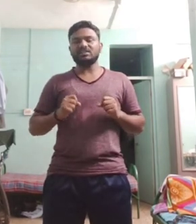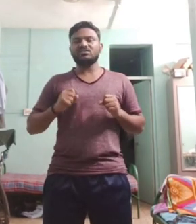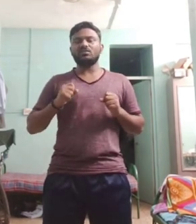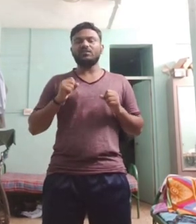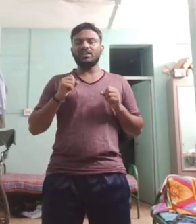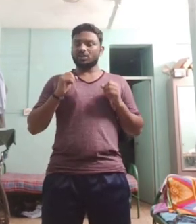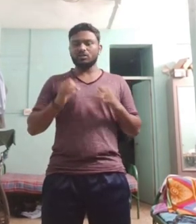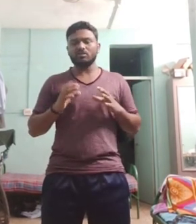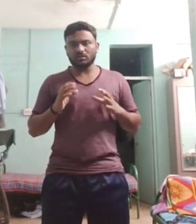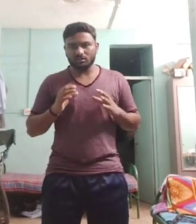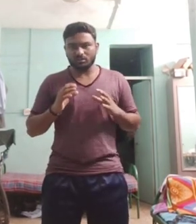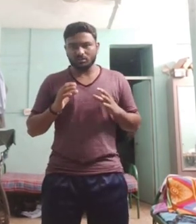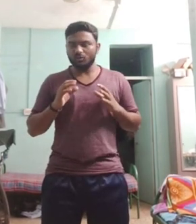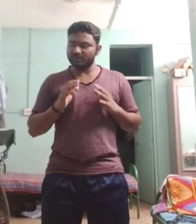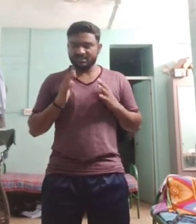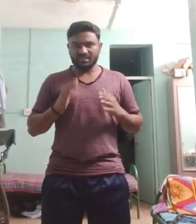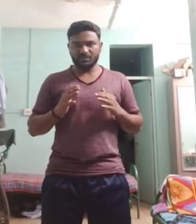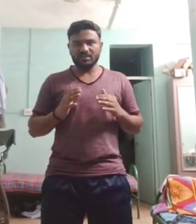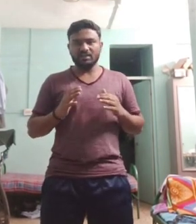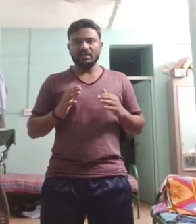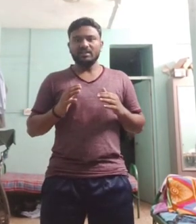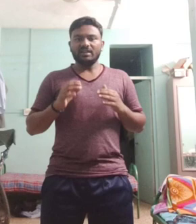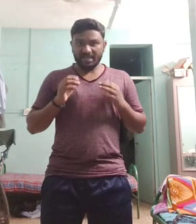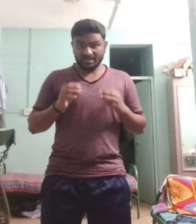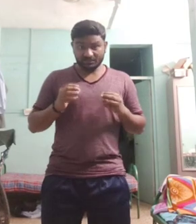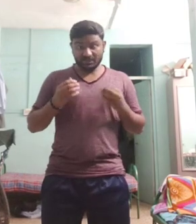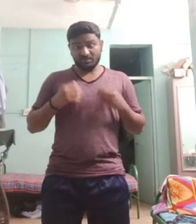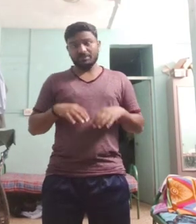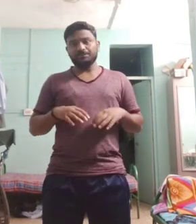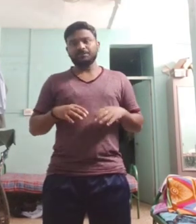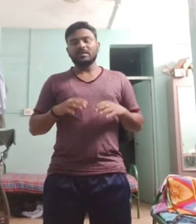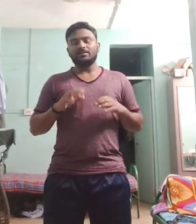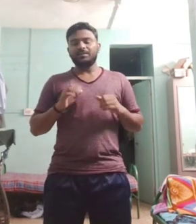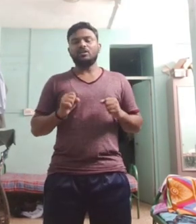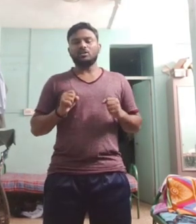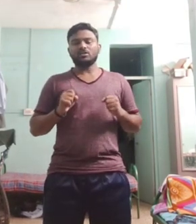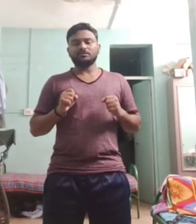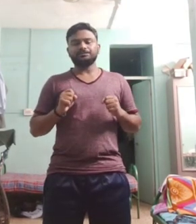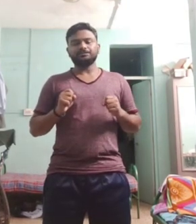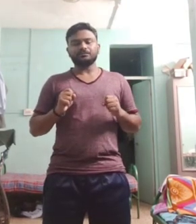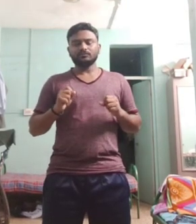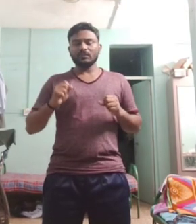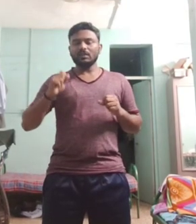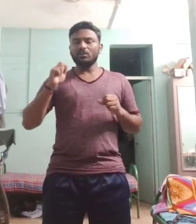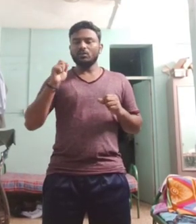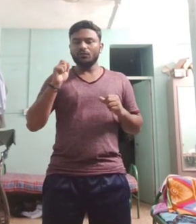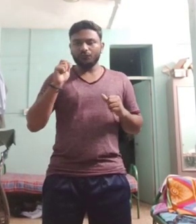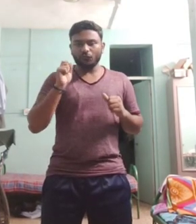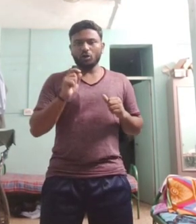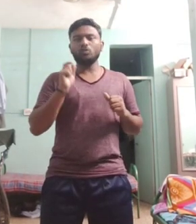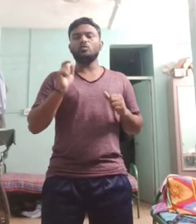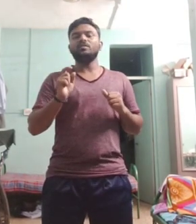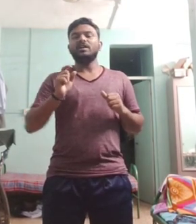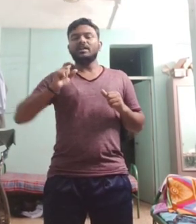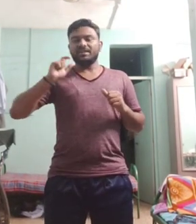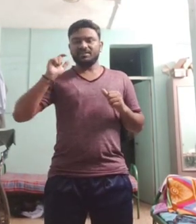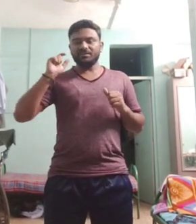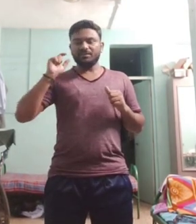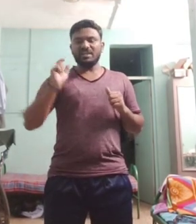is very good looping statement as per me, because for loop is the